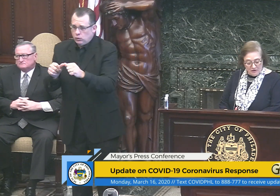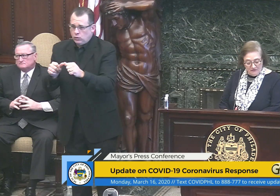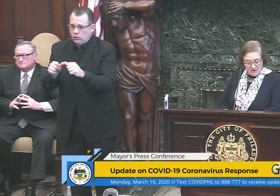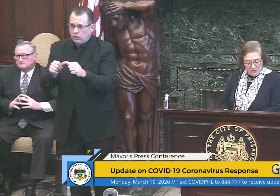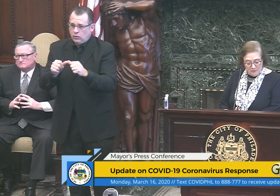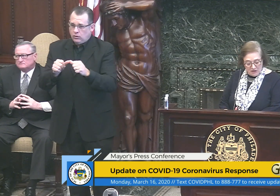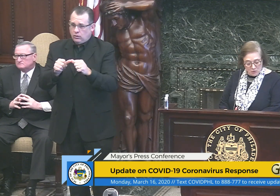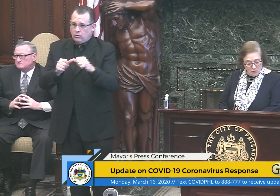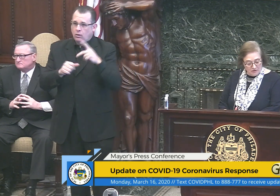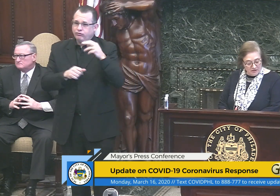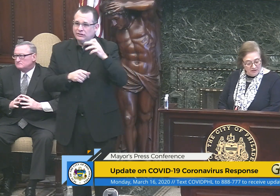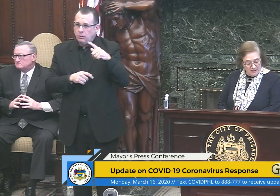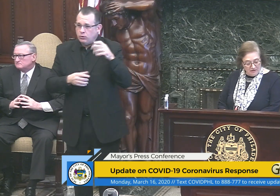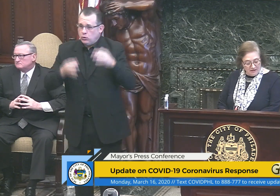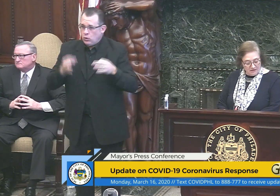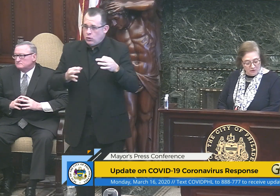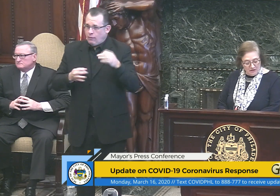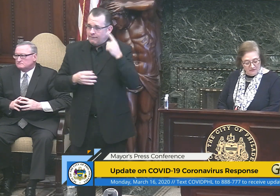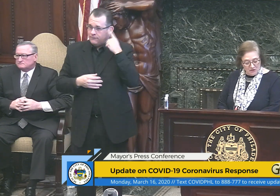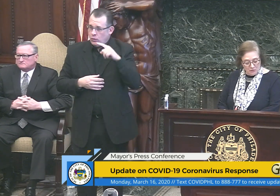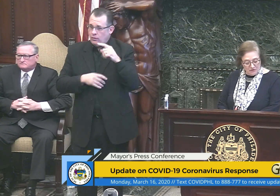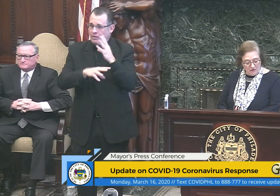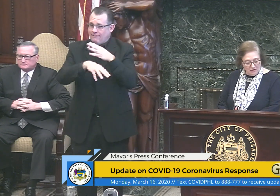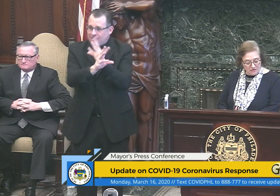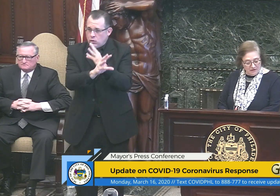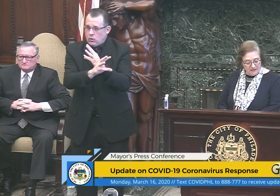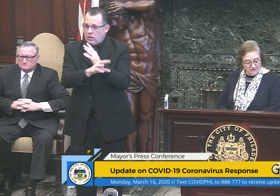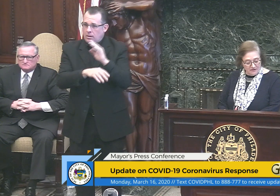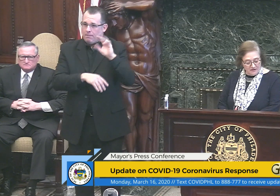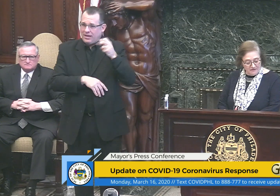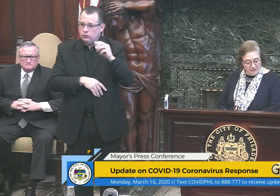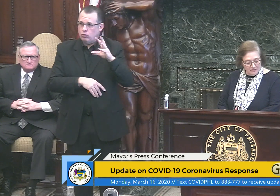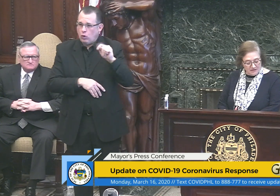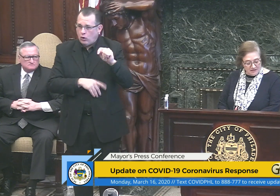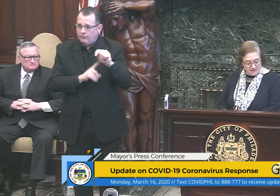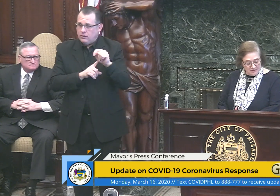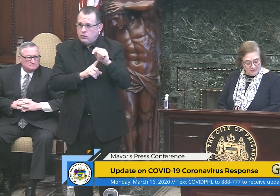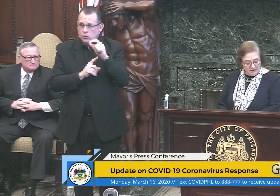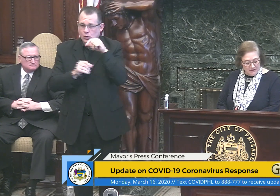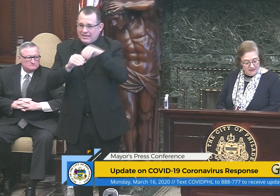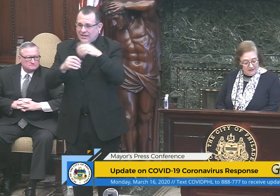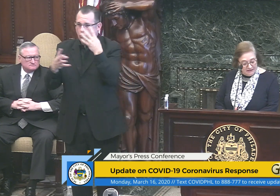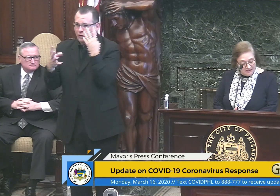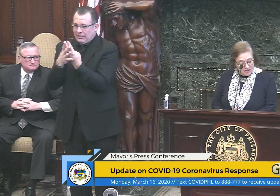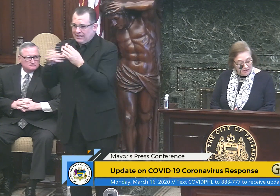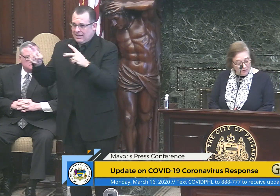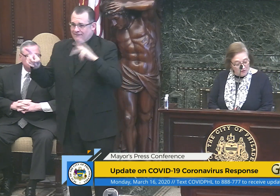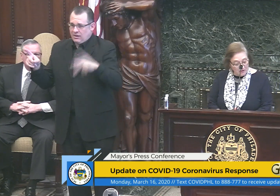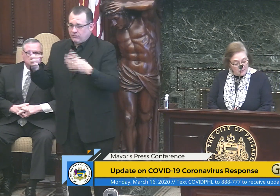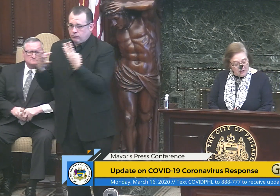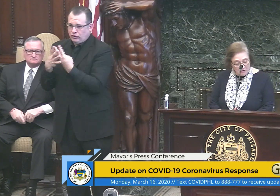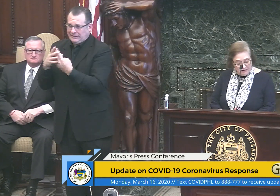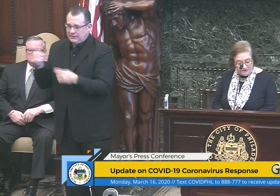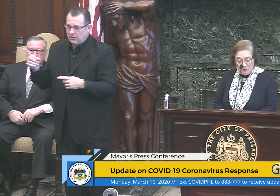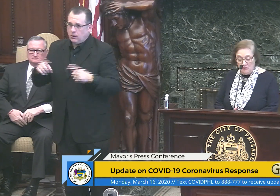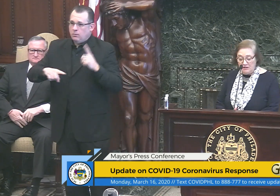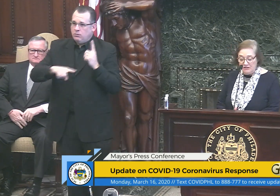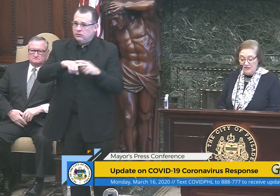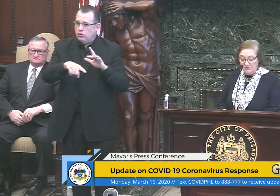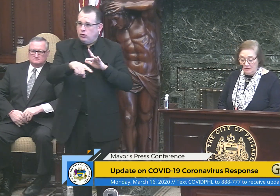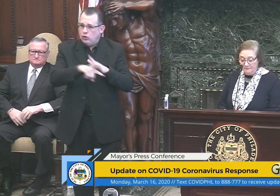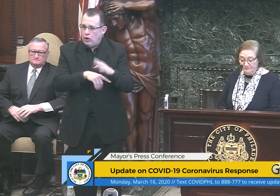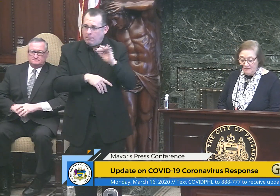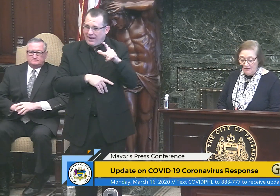continue to hear video bench warrant hearings for individuals incarcerated in the Philadelphia prison system. In addition, early bail review